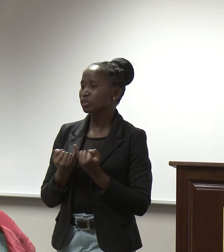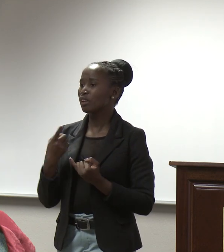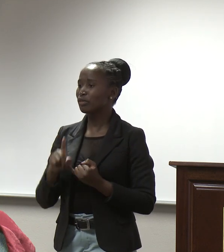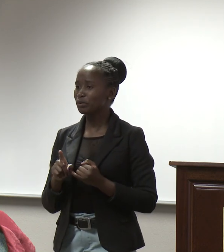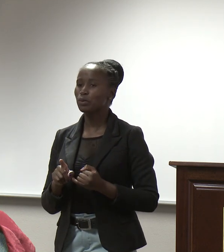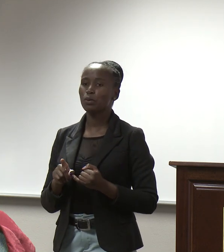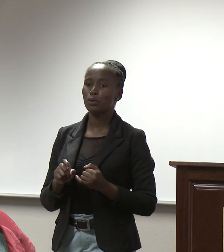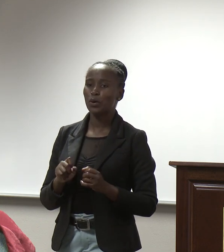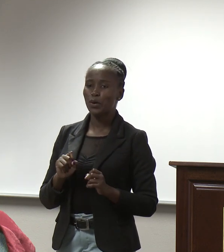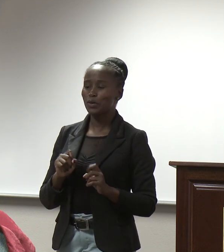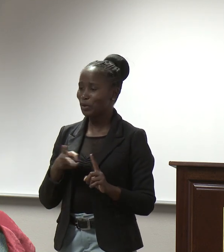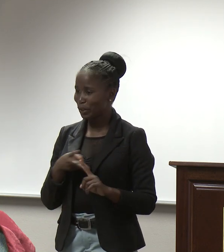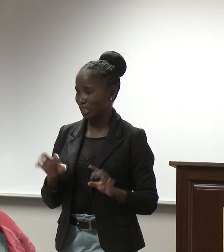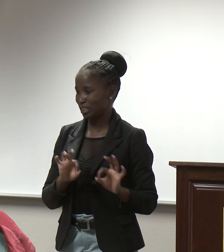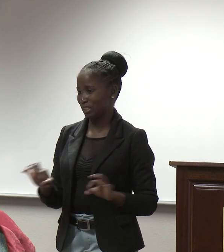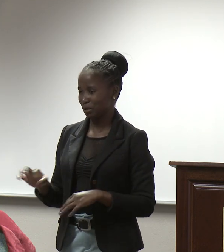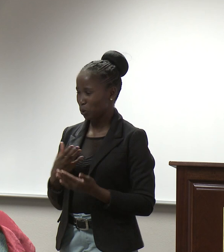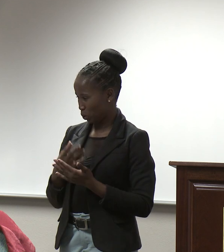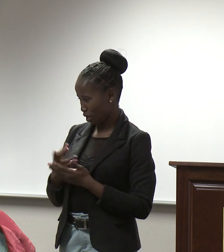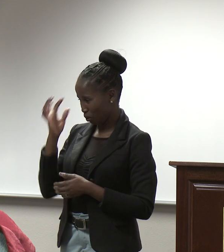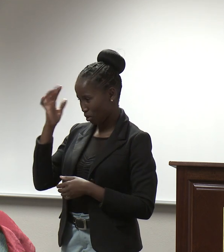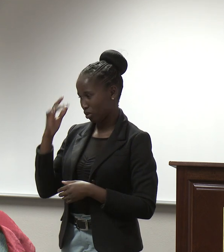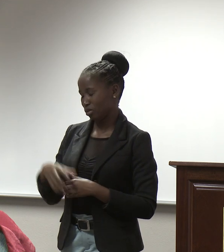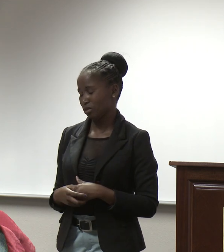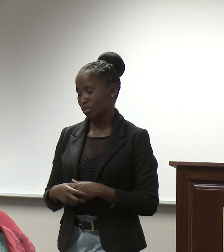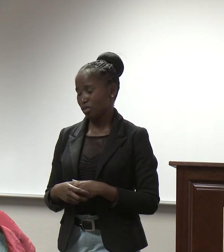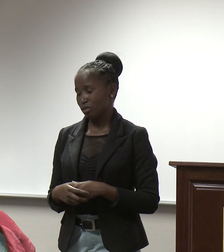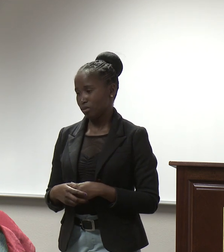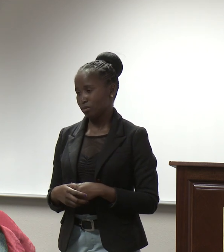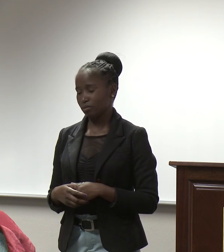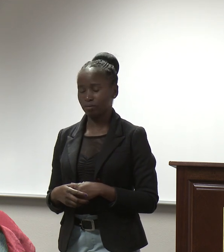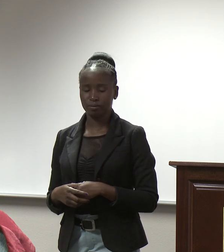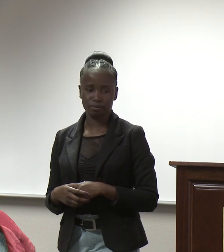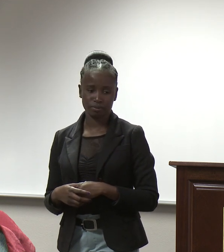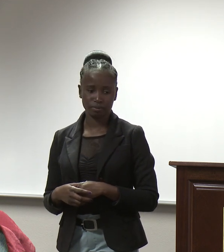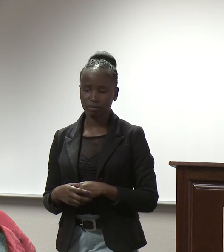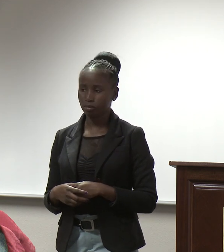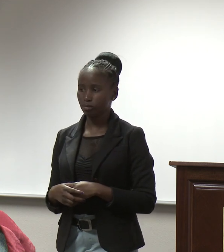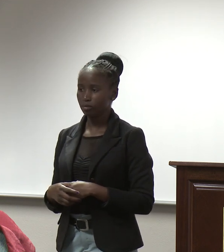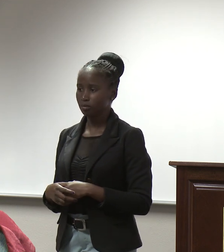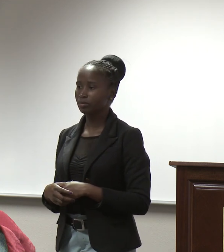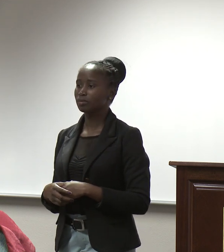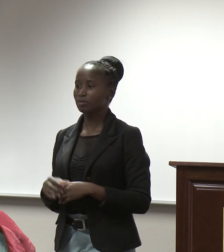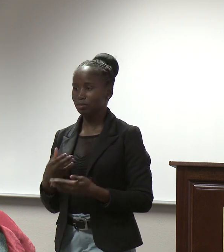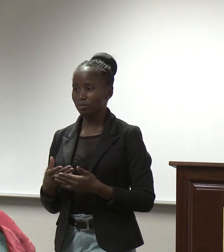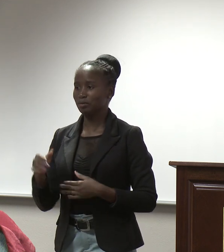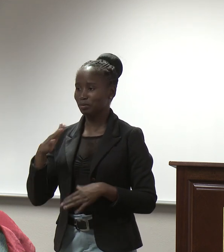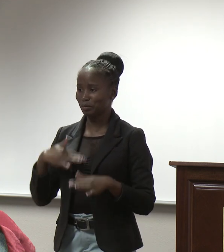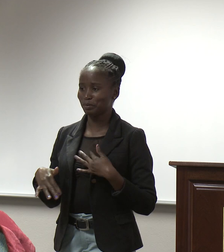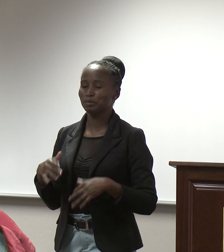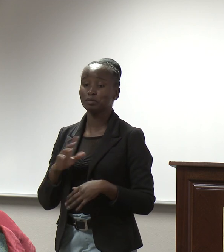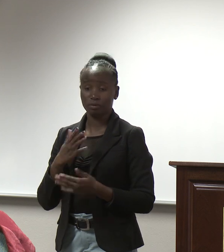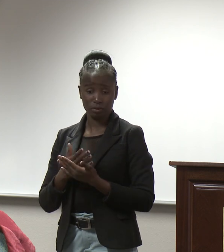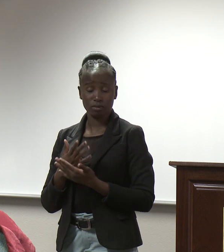viral. You know, can you imagine research? I think that we may laugh, but it's very